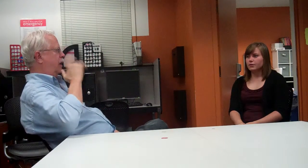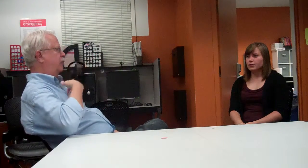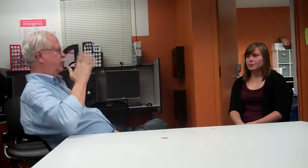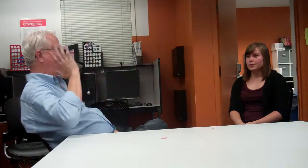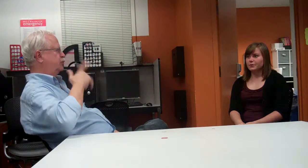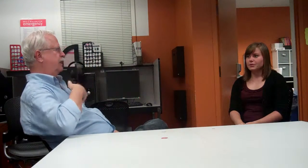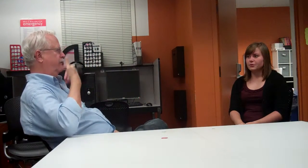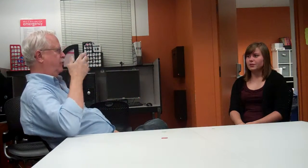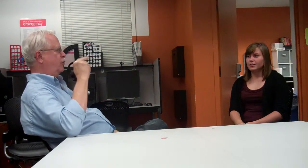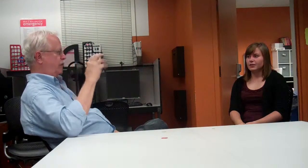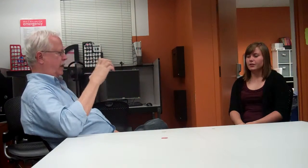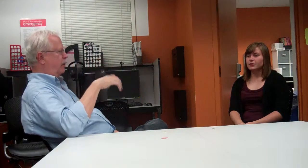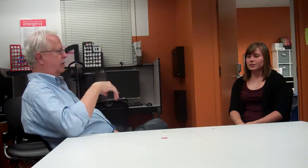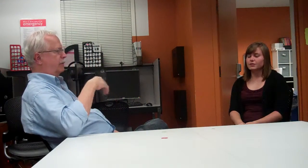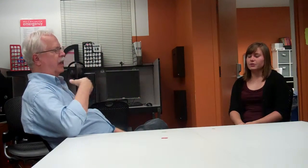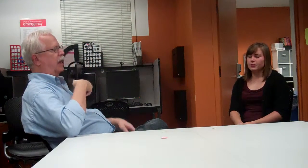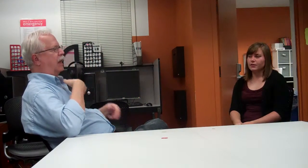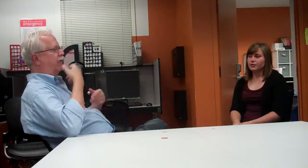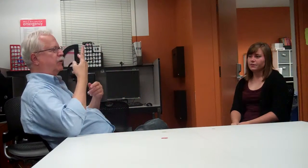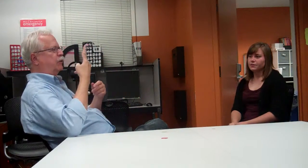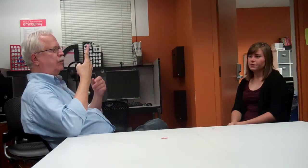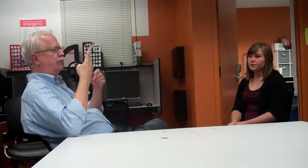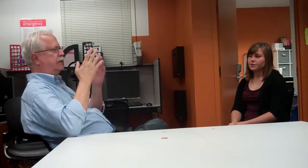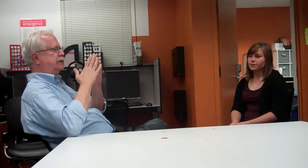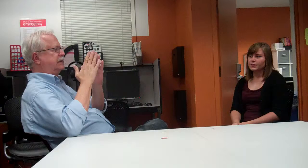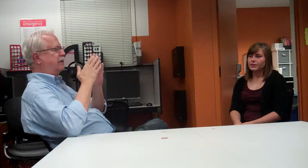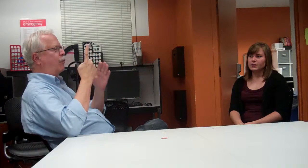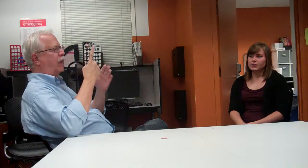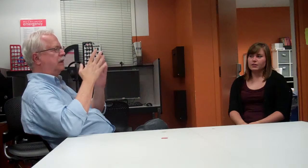a long time ago, I went to North Carolina, or I used to live in North Carolina.